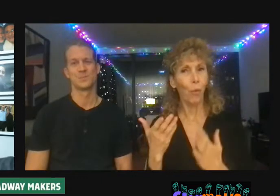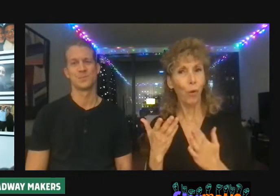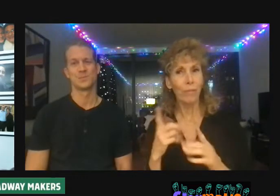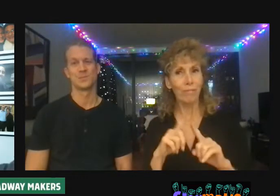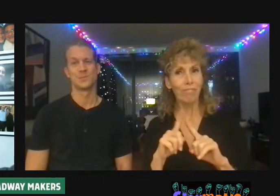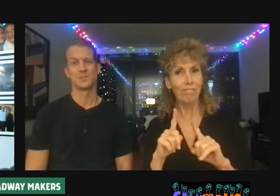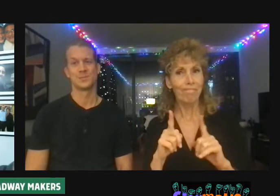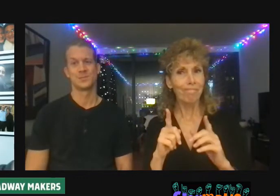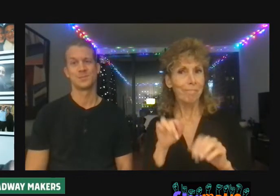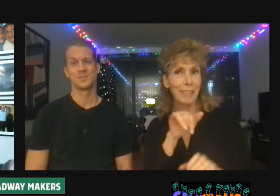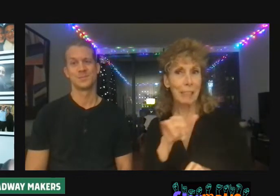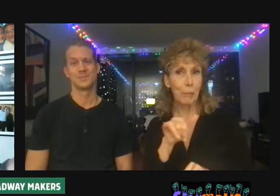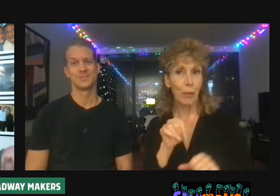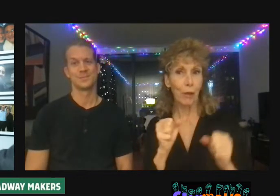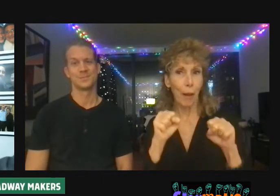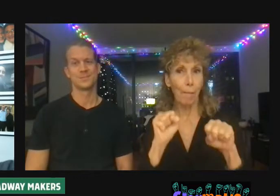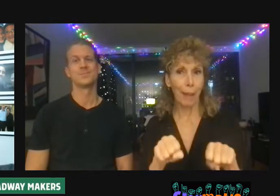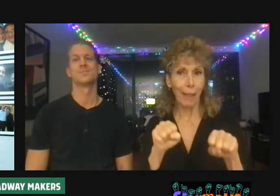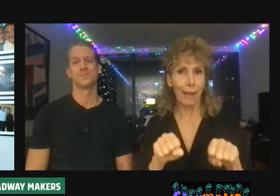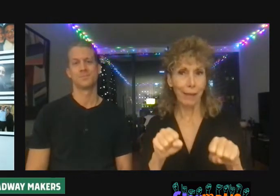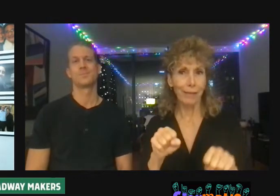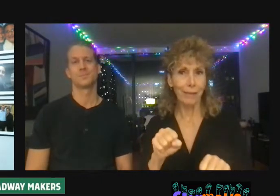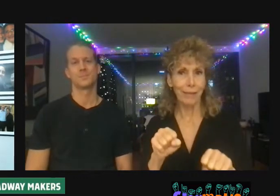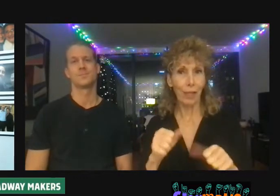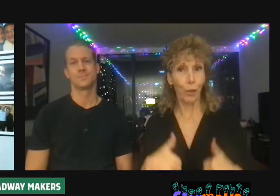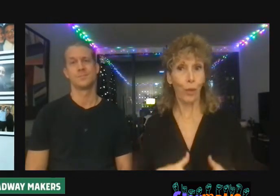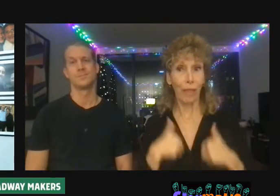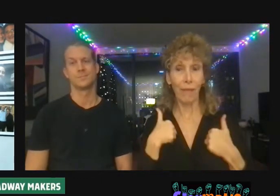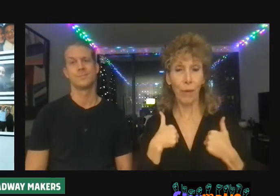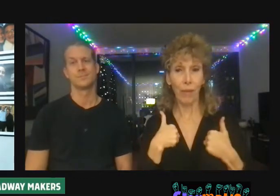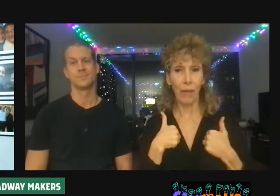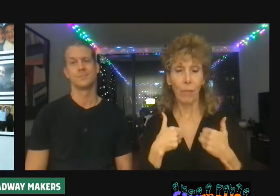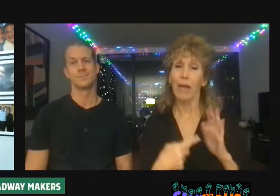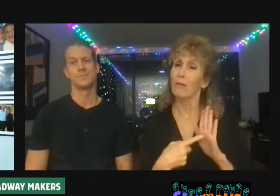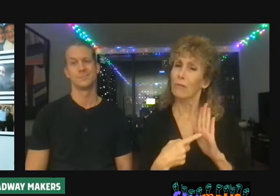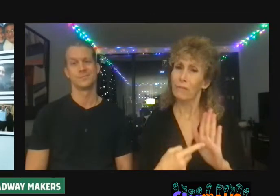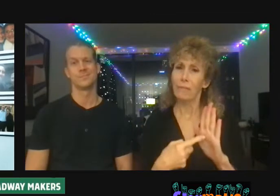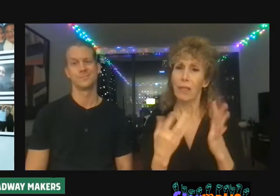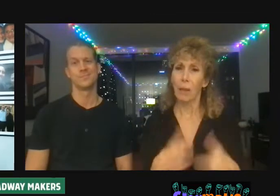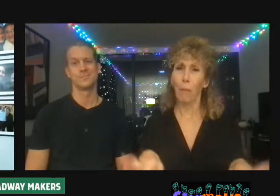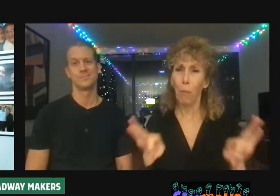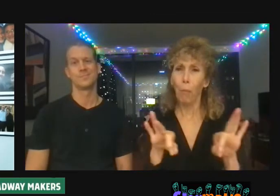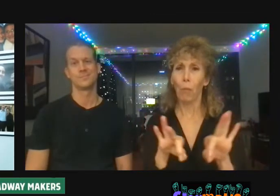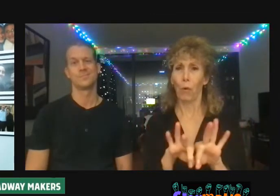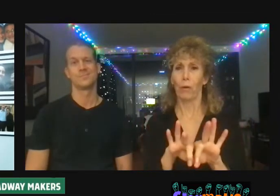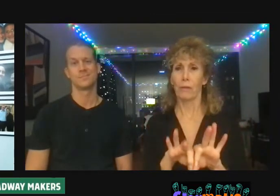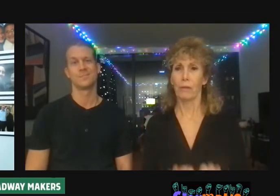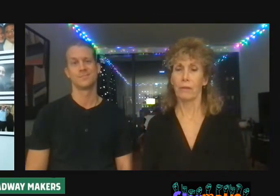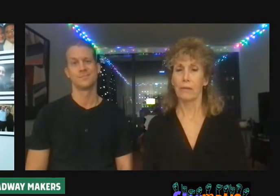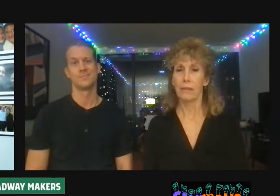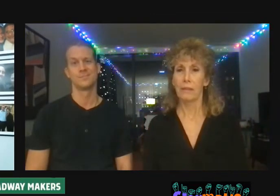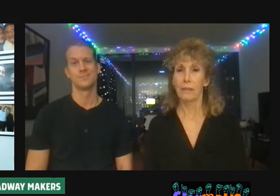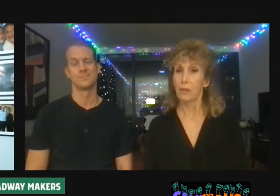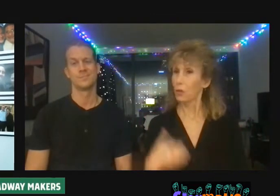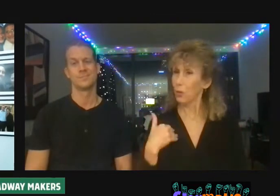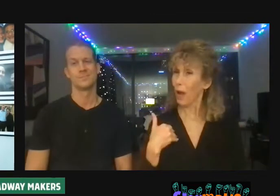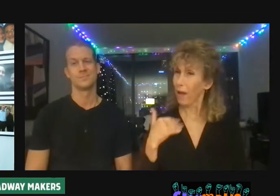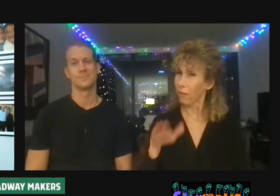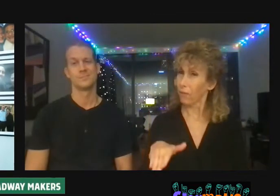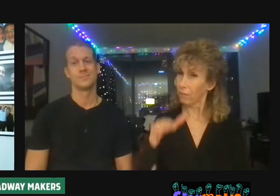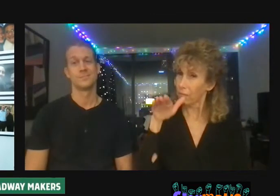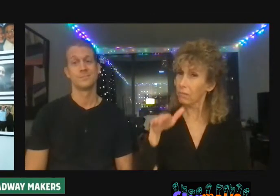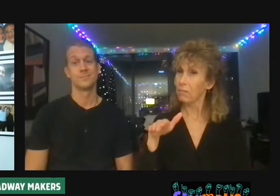with on stage. Representation is so important. Did you have that growing up? Did you